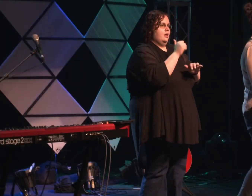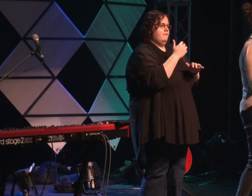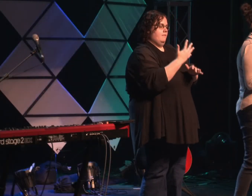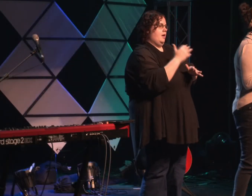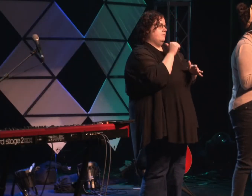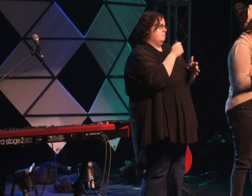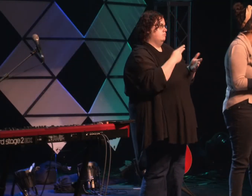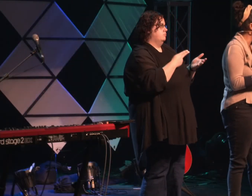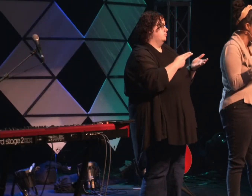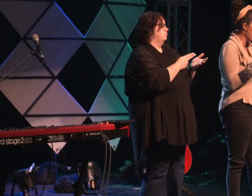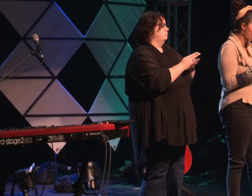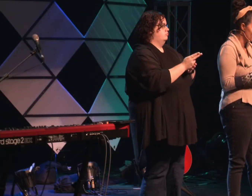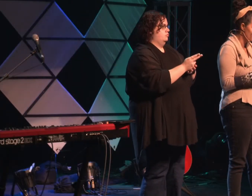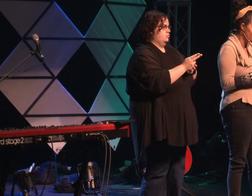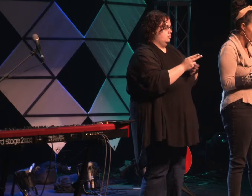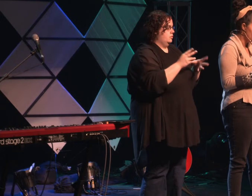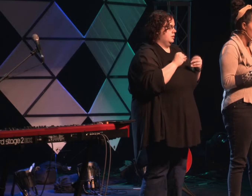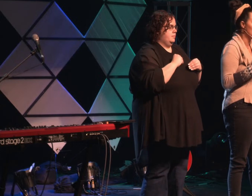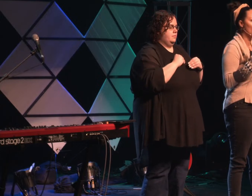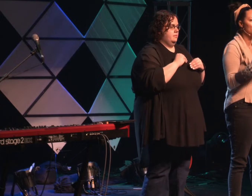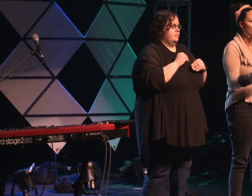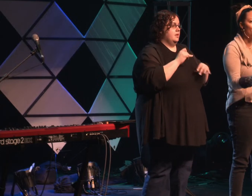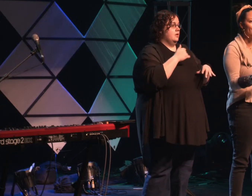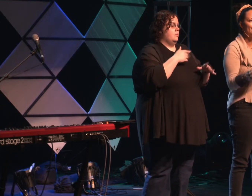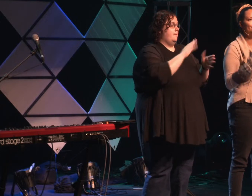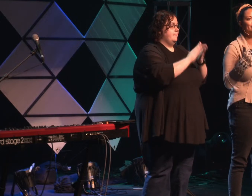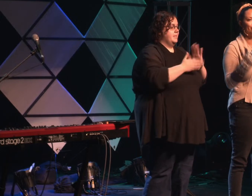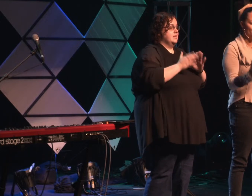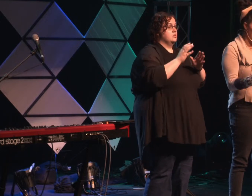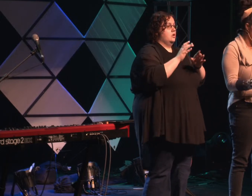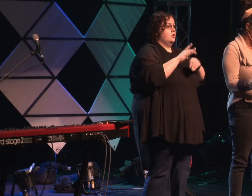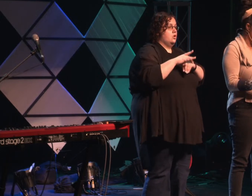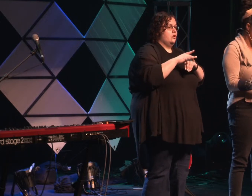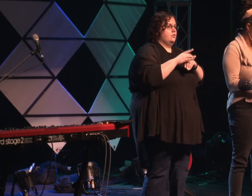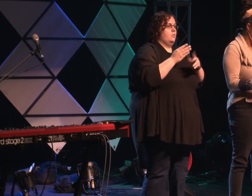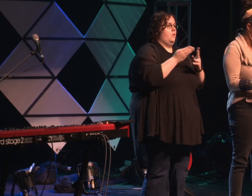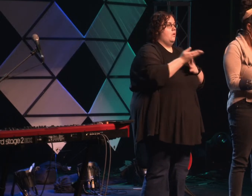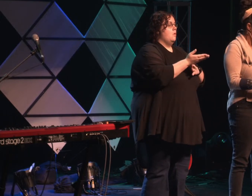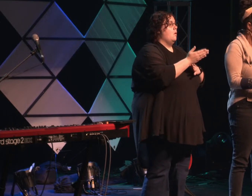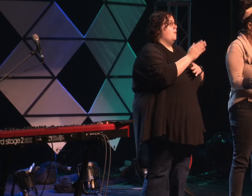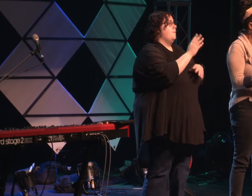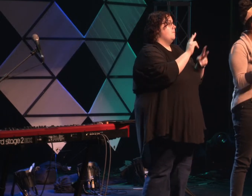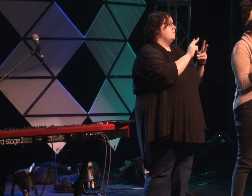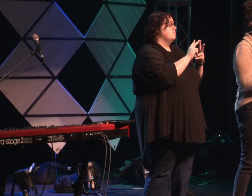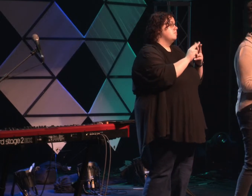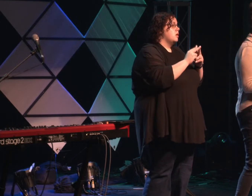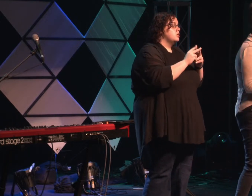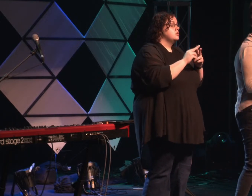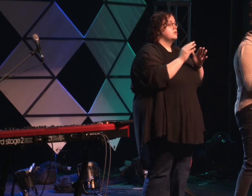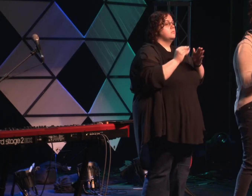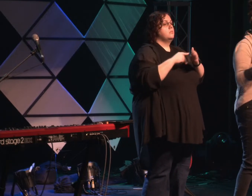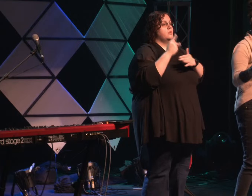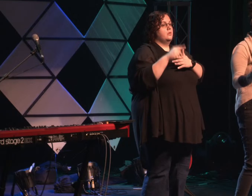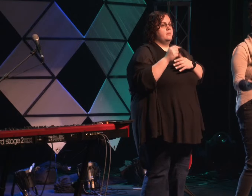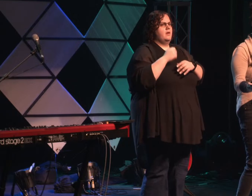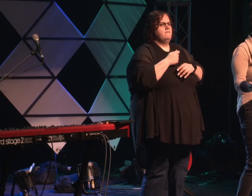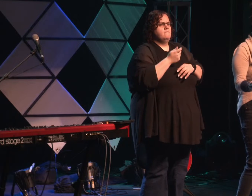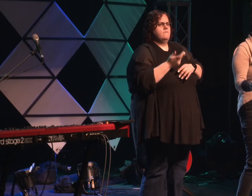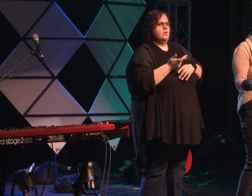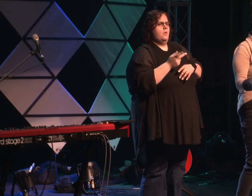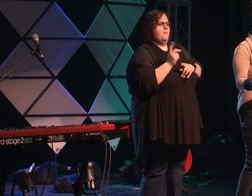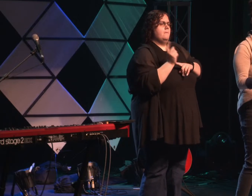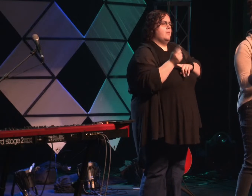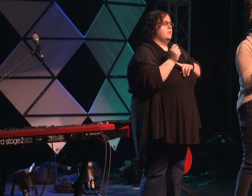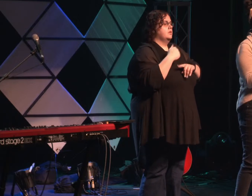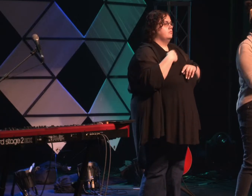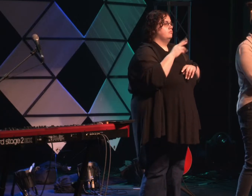and create peace on earth through our programs and our partnerships. So in just a couple of minutes, I'm going to hand you over